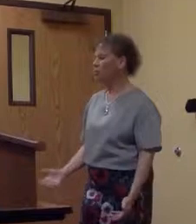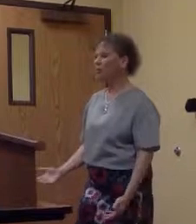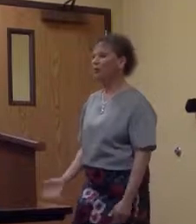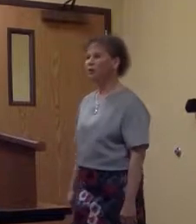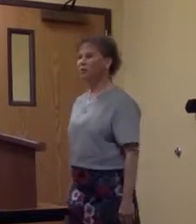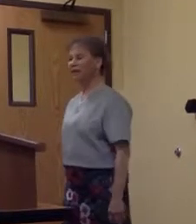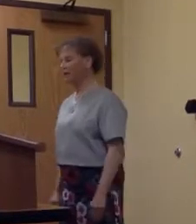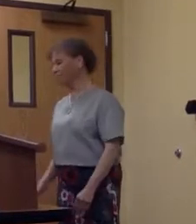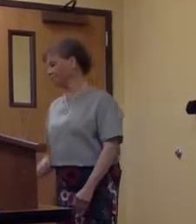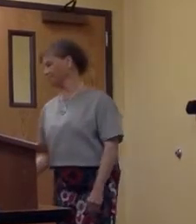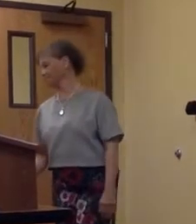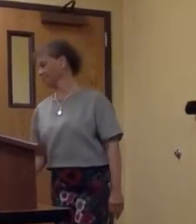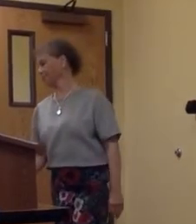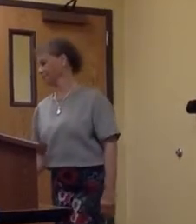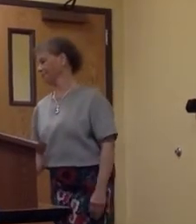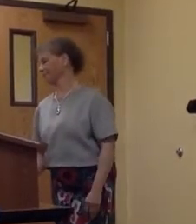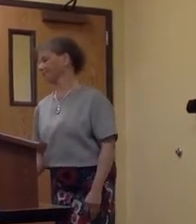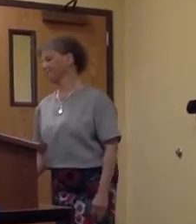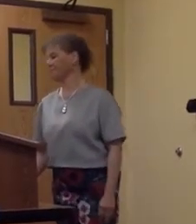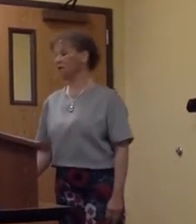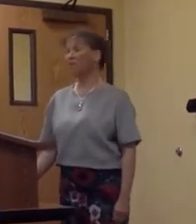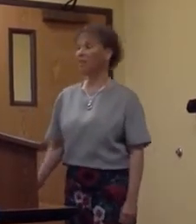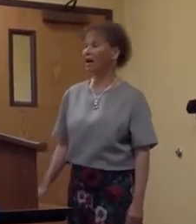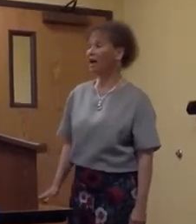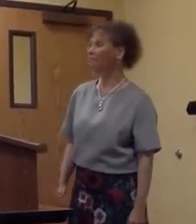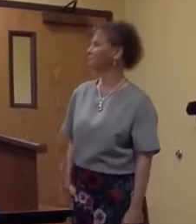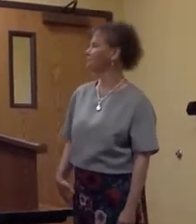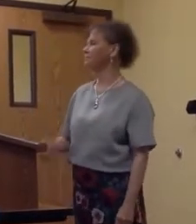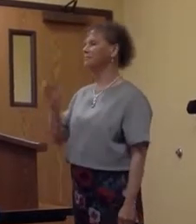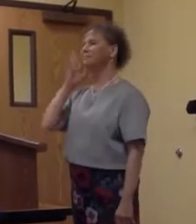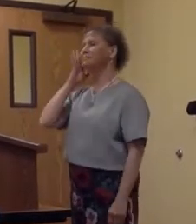will be a repeat, but not.